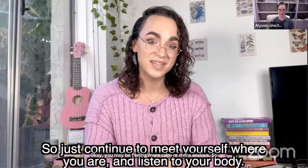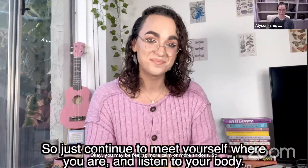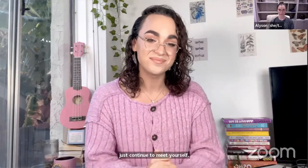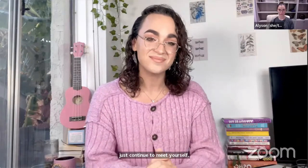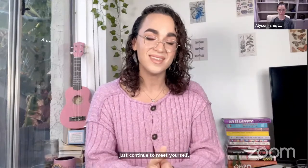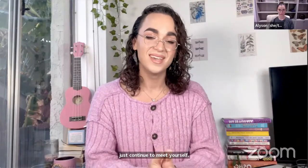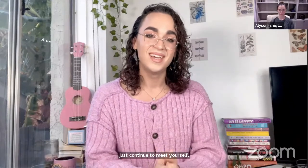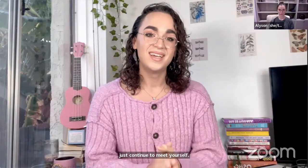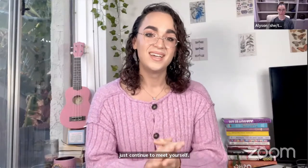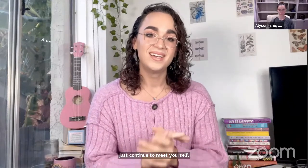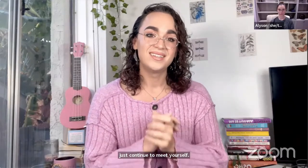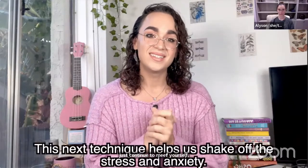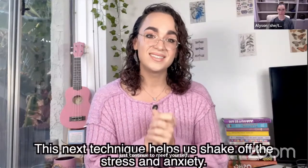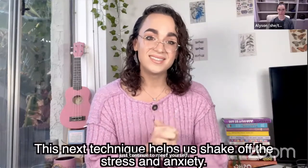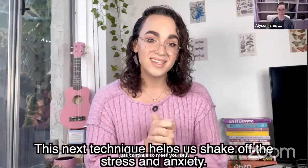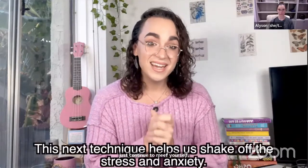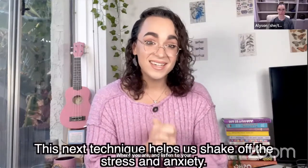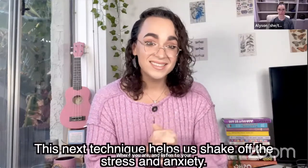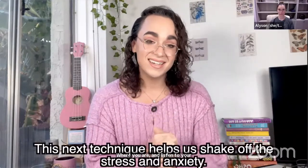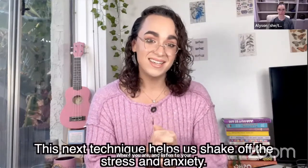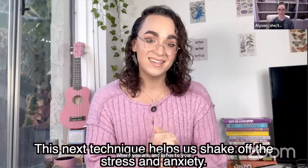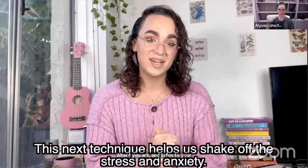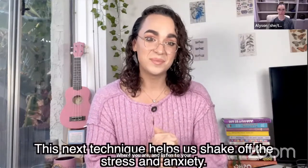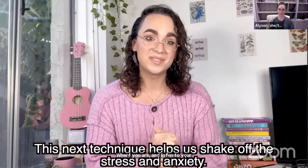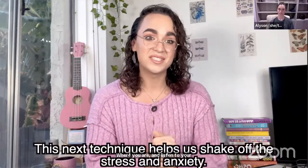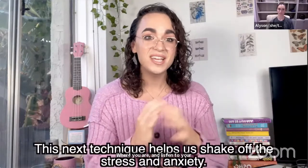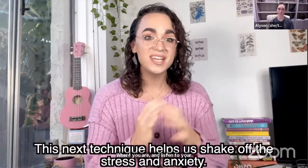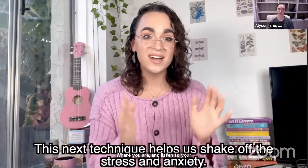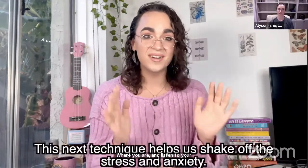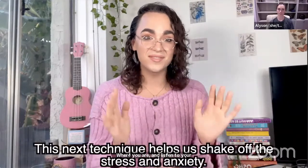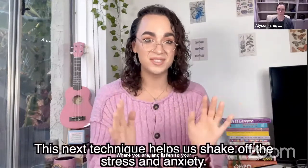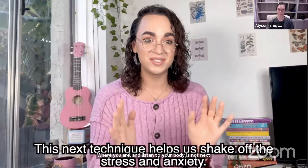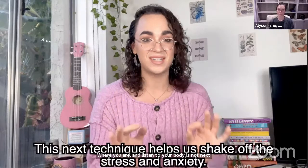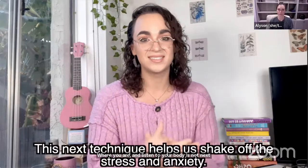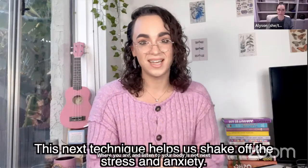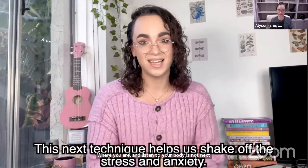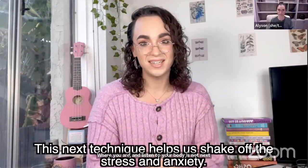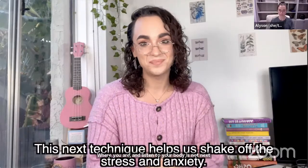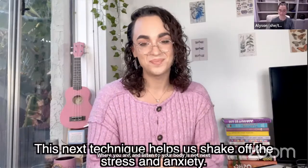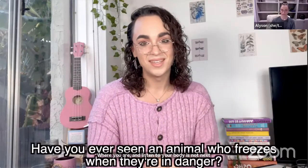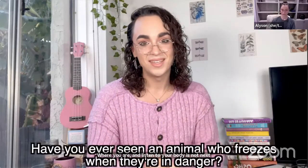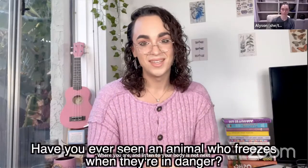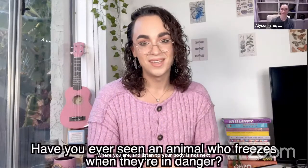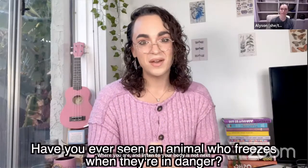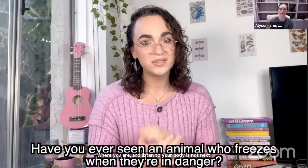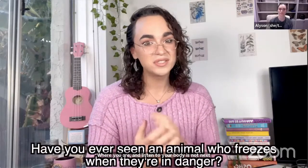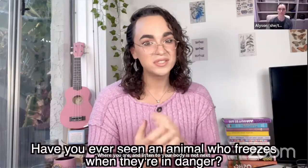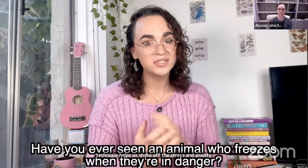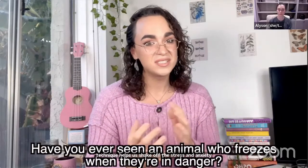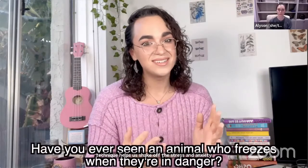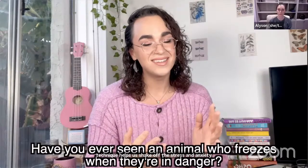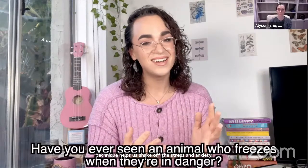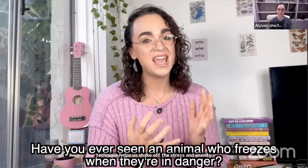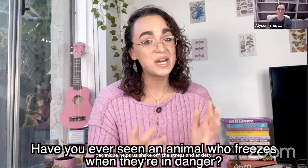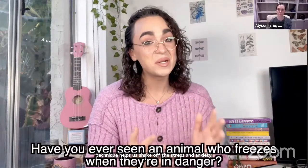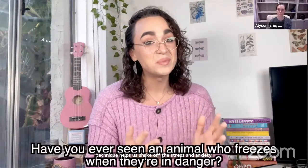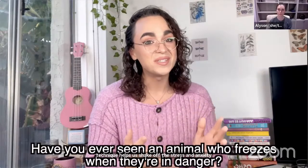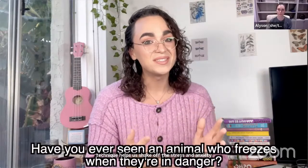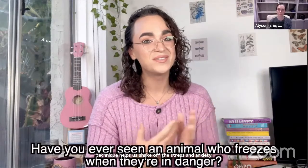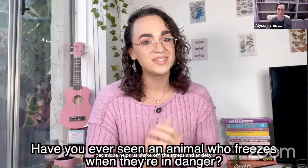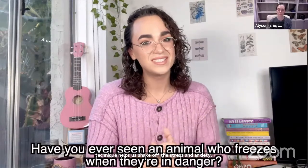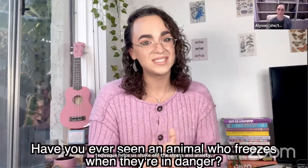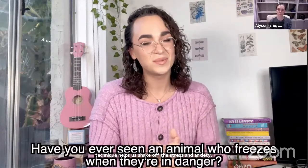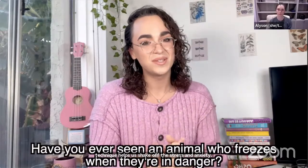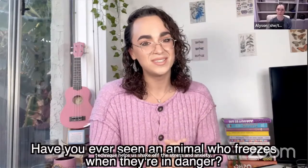body. This next technique helps us shake off the stress and anxiety. Have you ever seen an animal